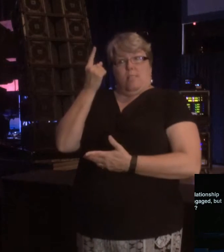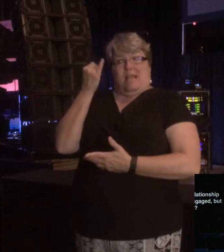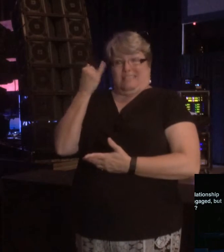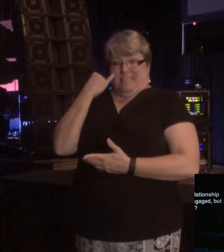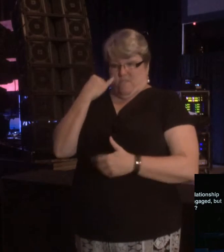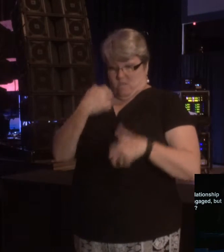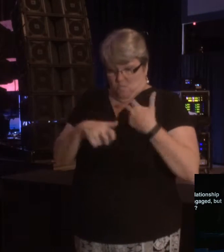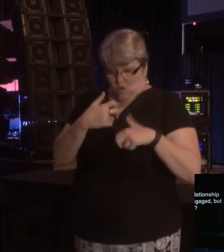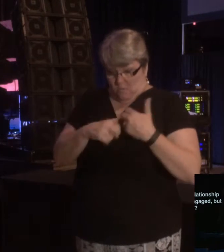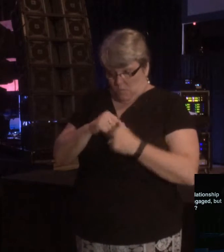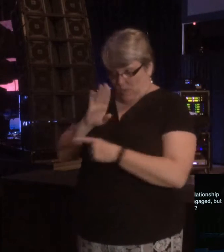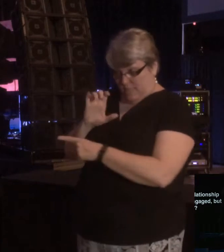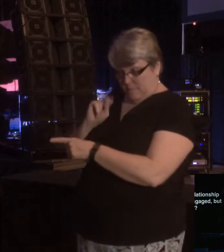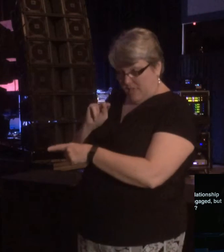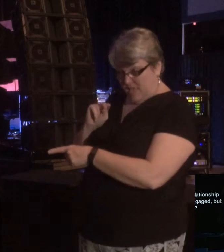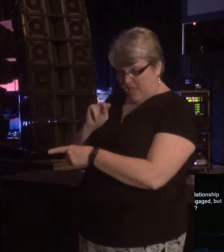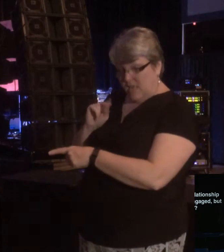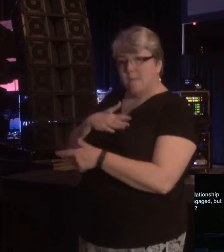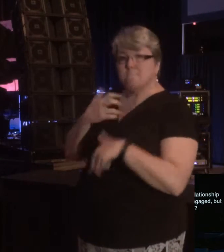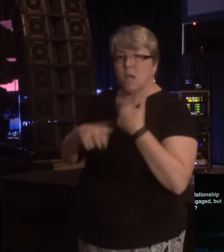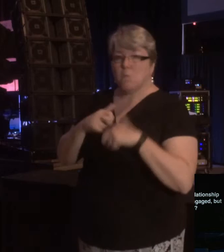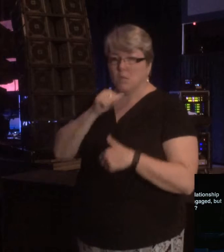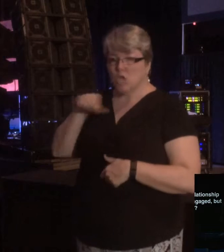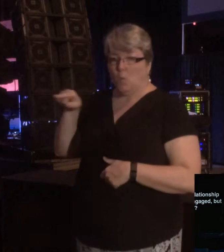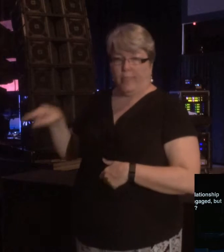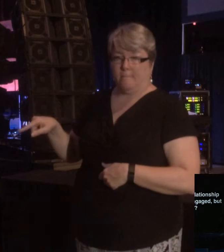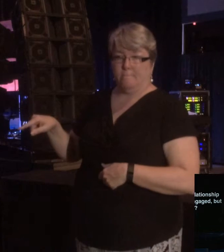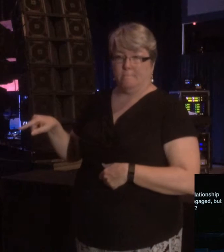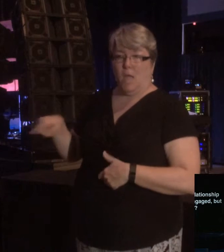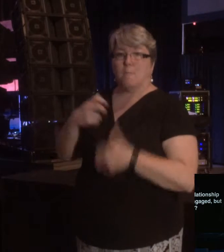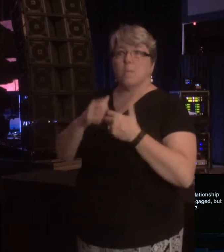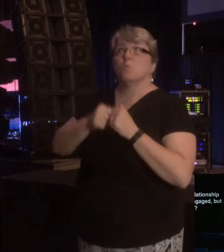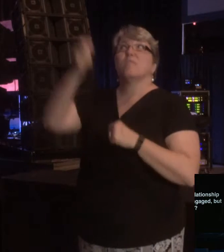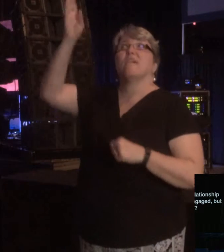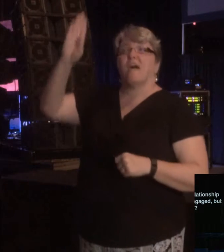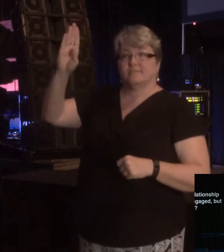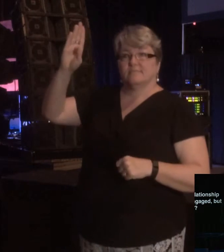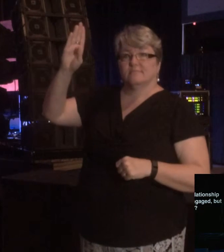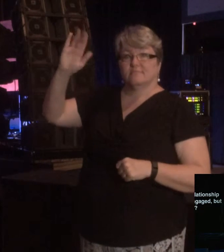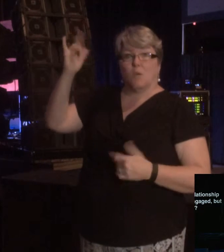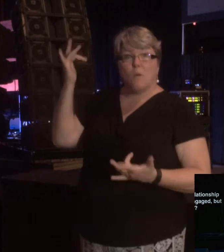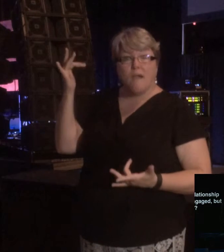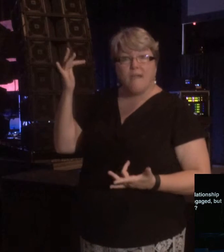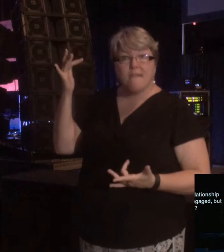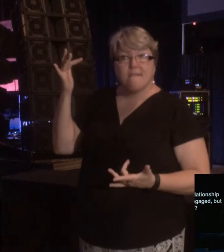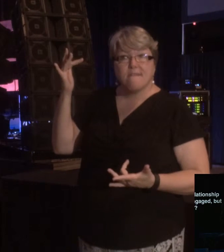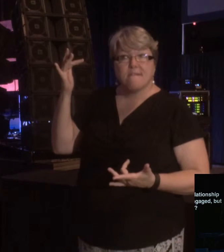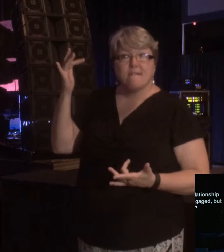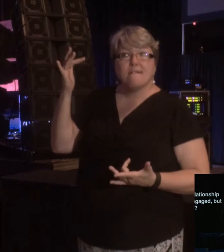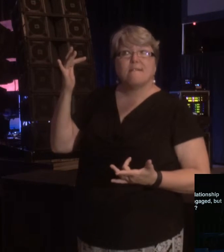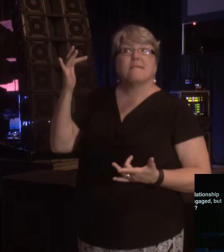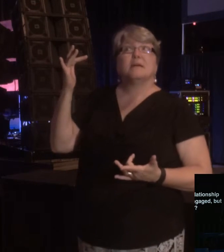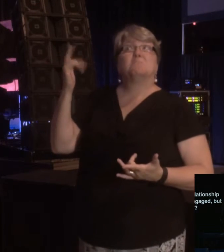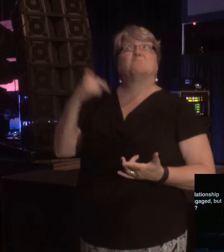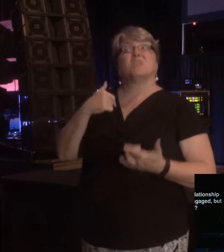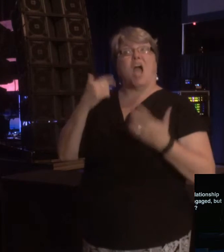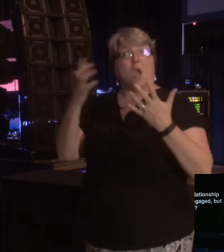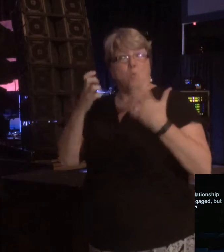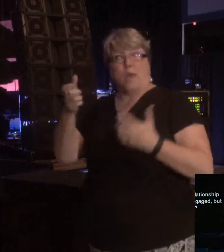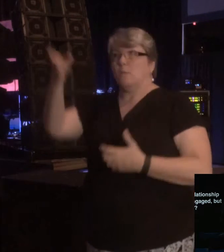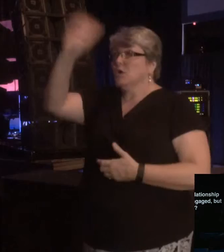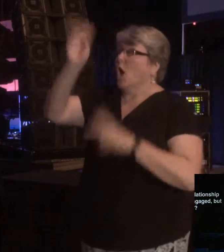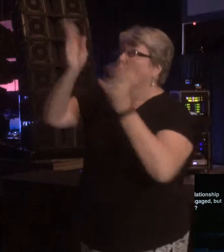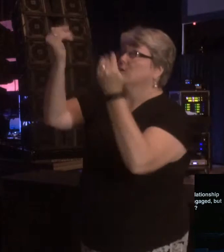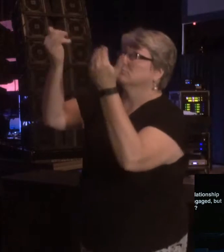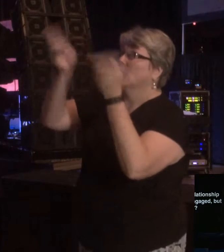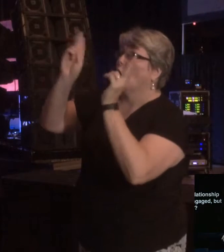completely different stages of life. Jordan was in college. I was already graduated, and so she's living in Florida. I'm in Dallas. So